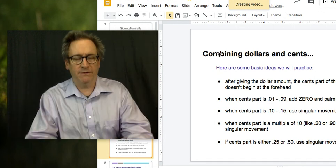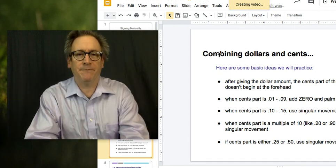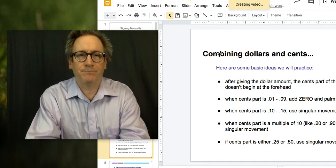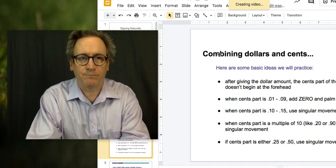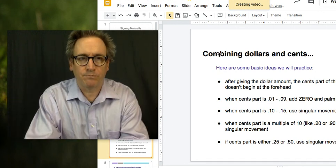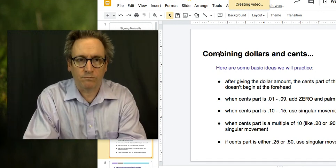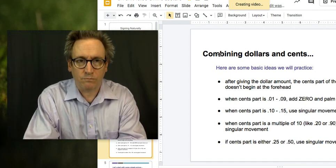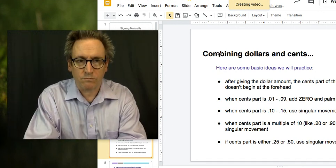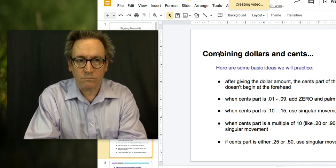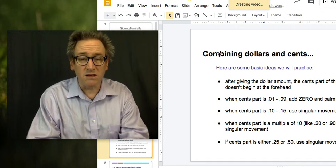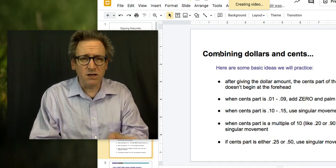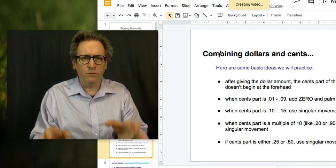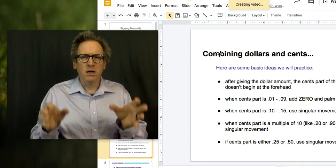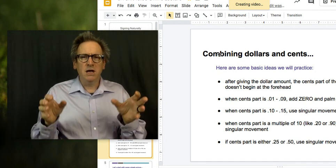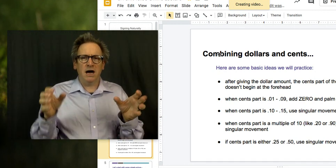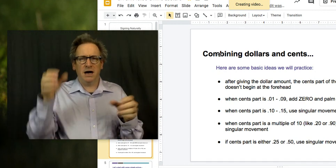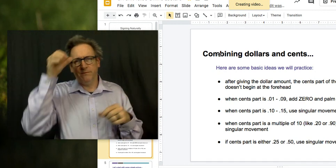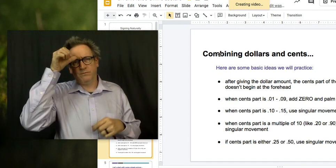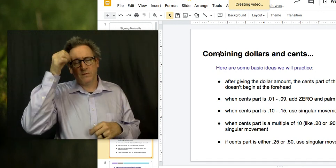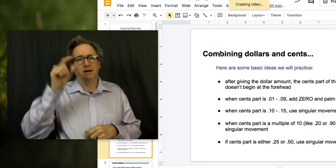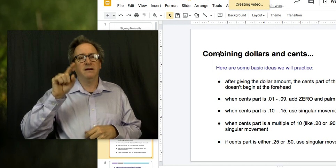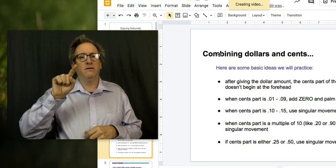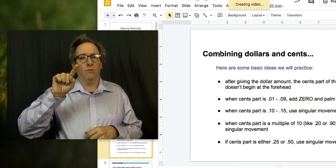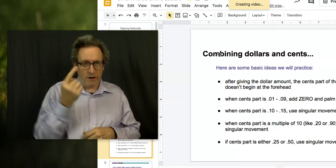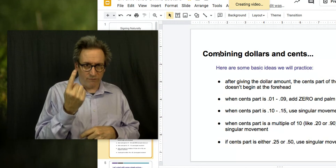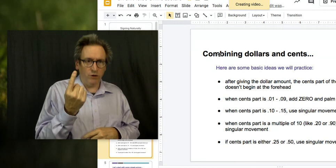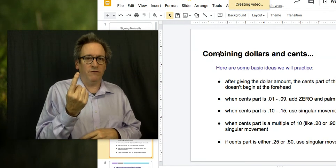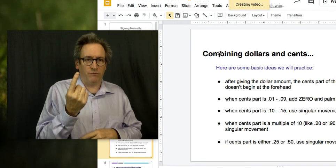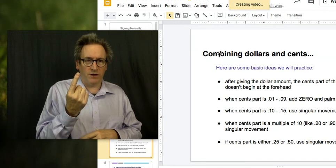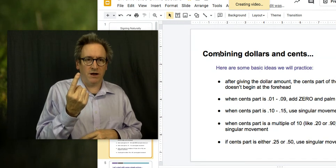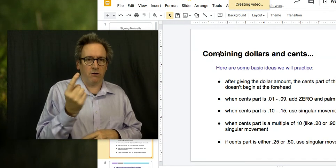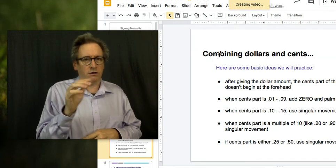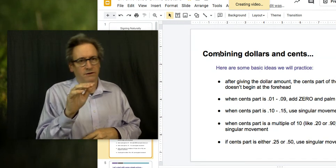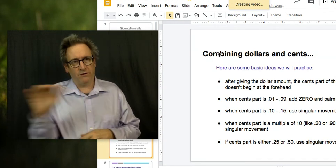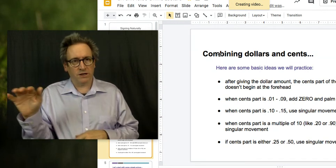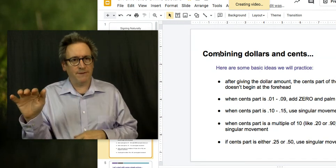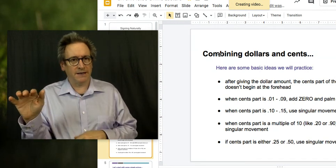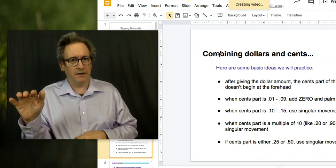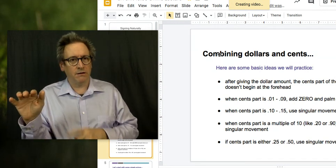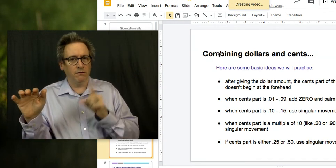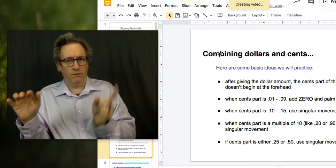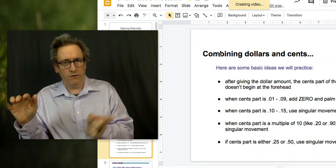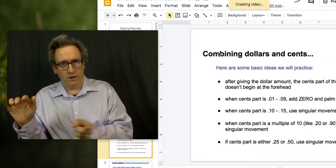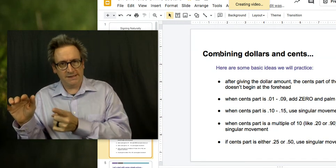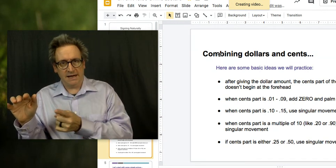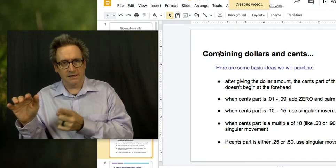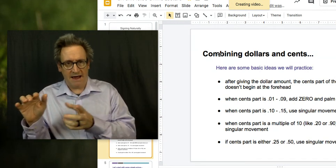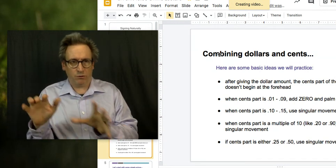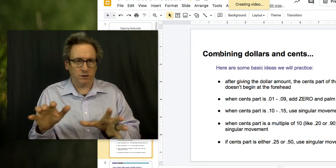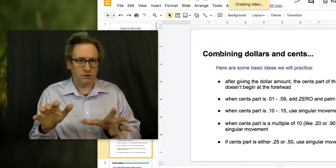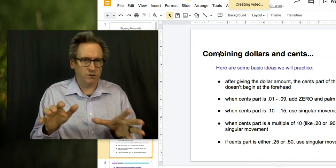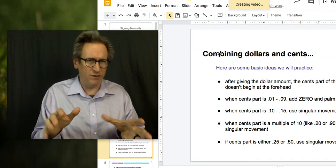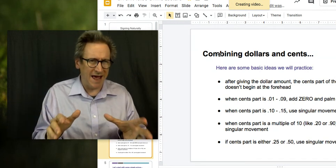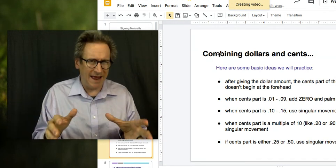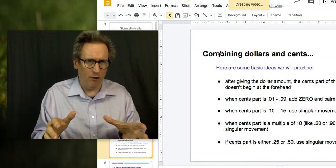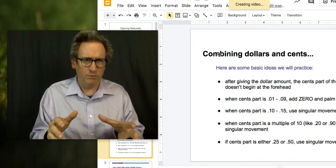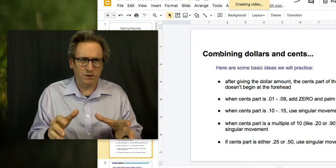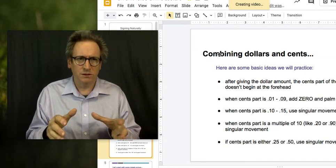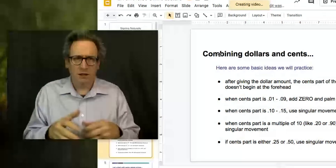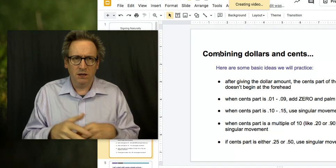expecting that. So whatever you give for the dollar, then they're expecting the cents afterwards. So